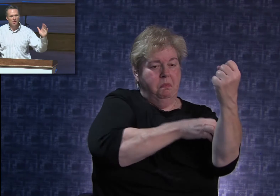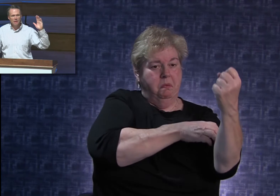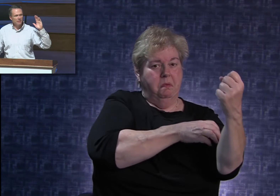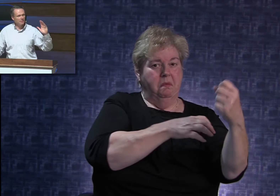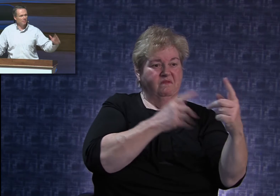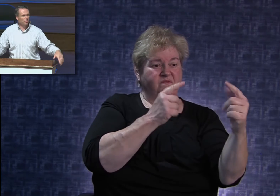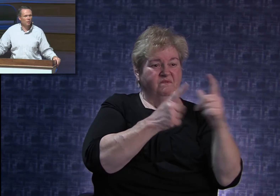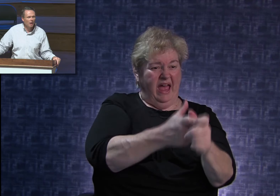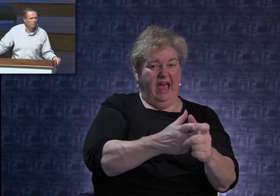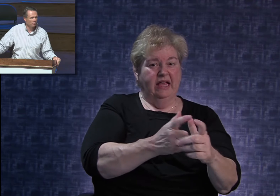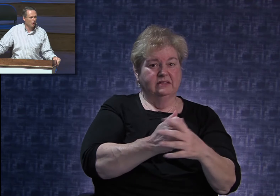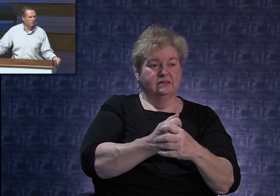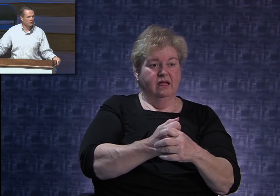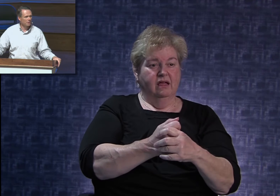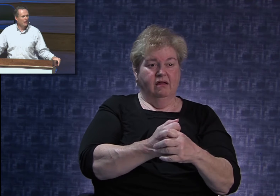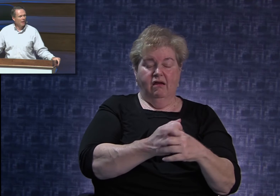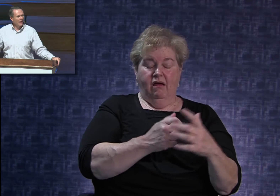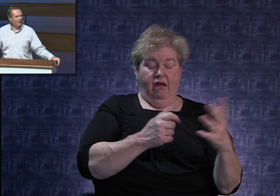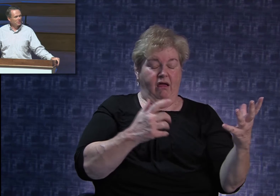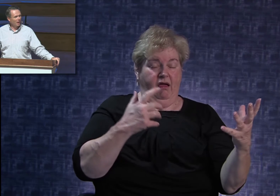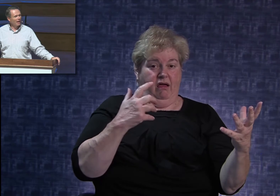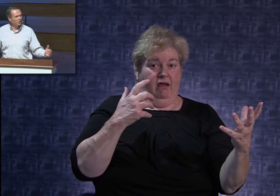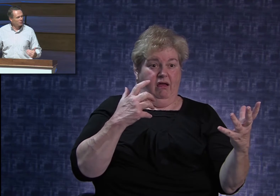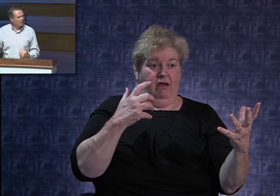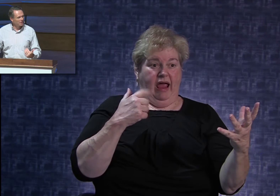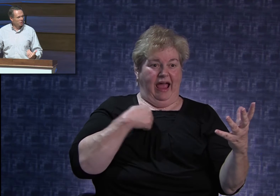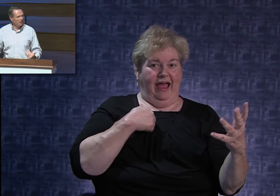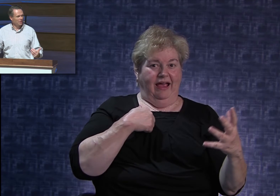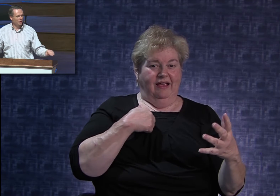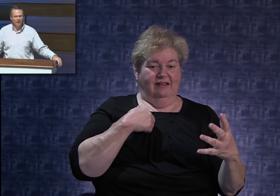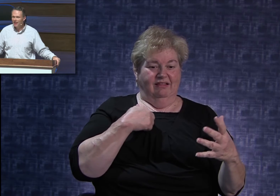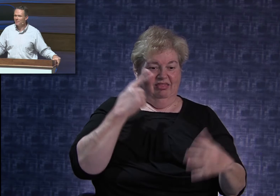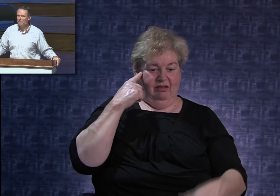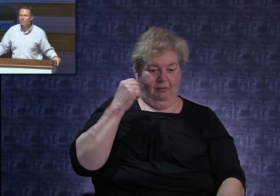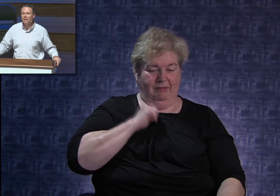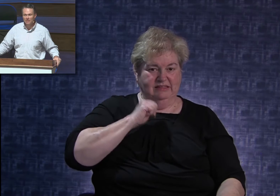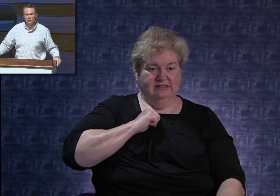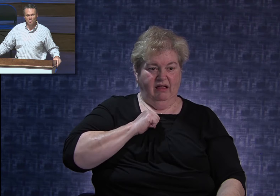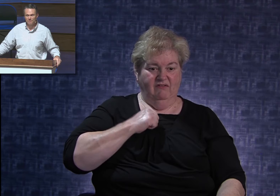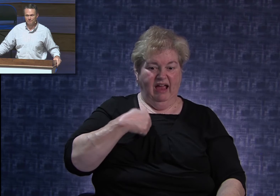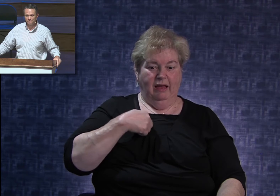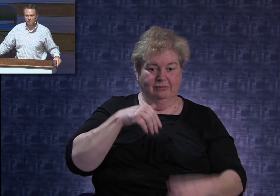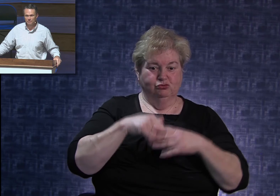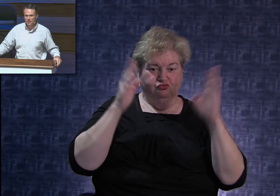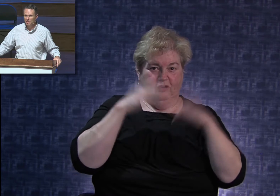like, these incredible runners. And so I had a little gut check and thought, I am in big